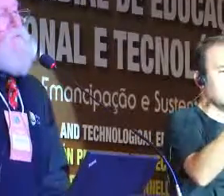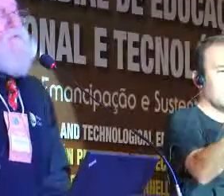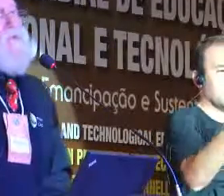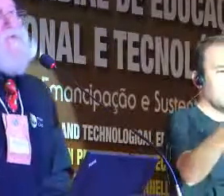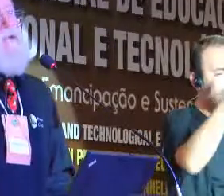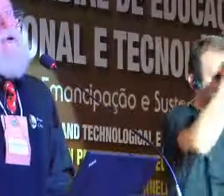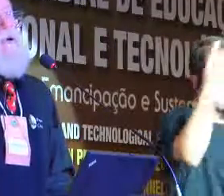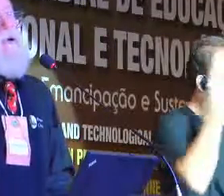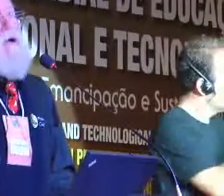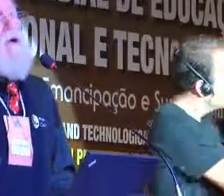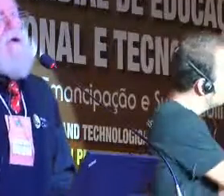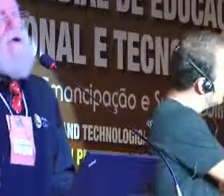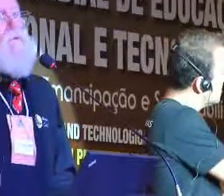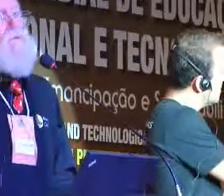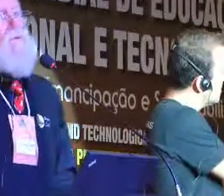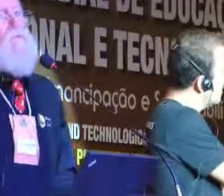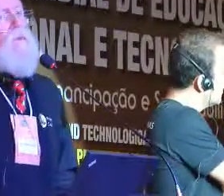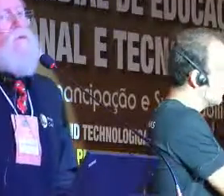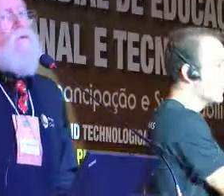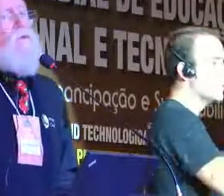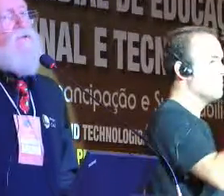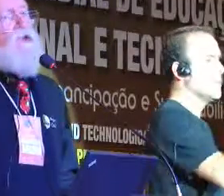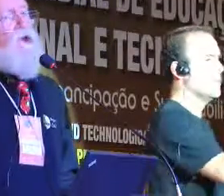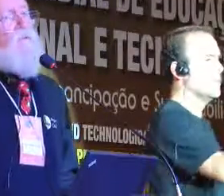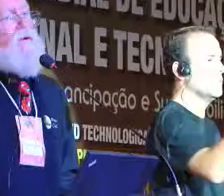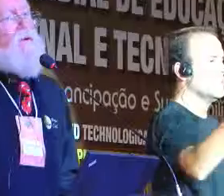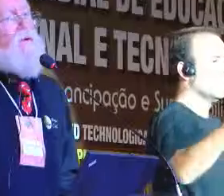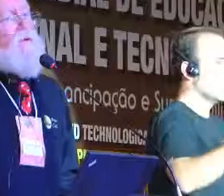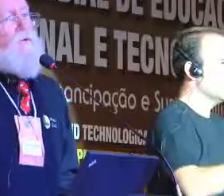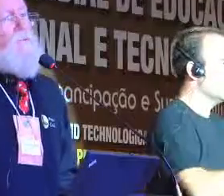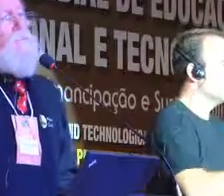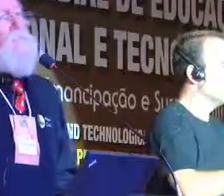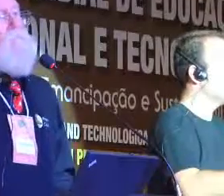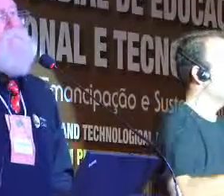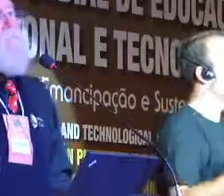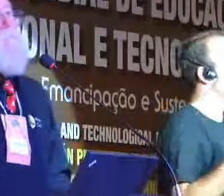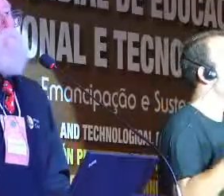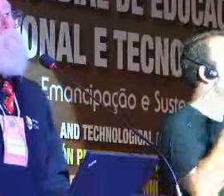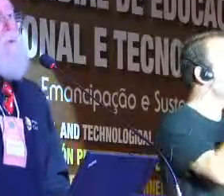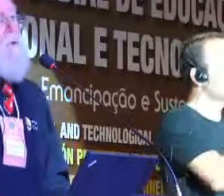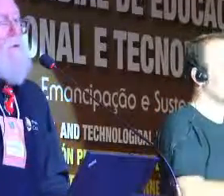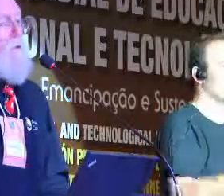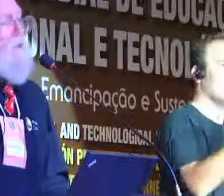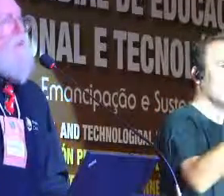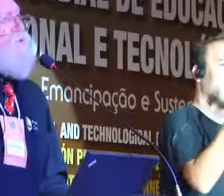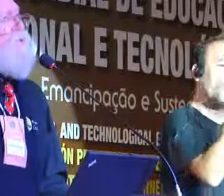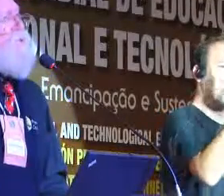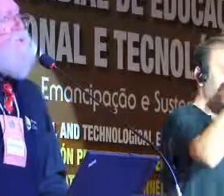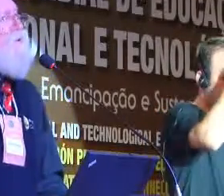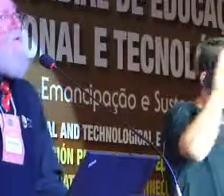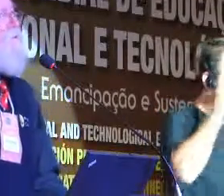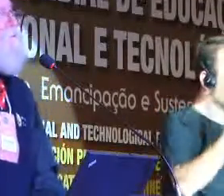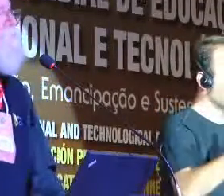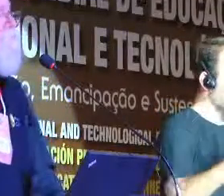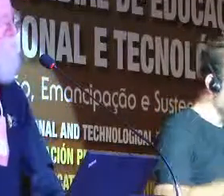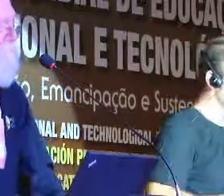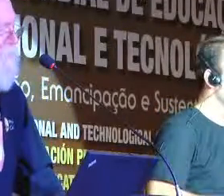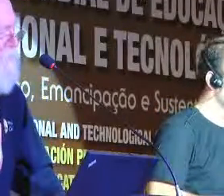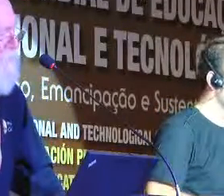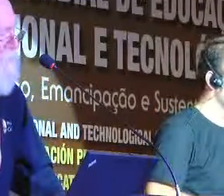A lot of people say, I can't afford for my students to have a computer. But here's an